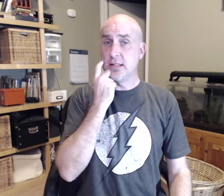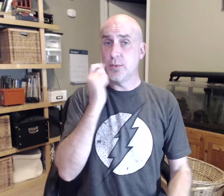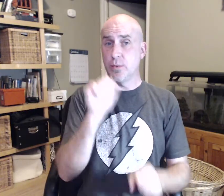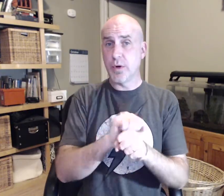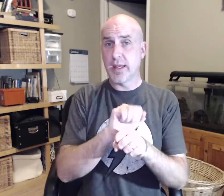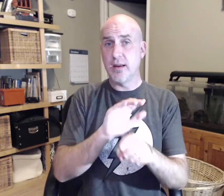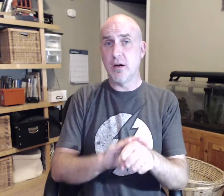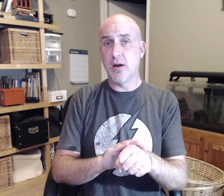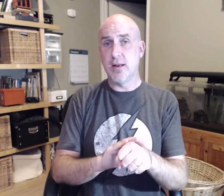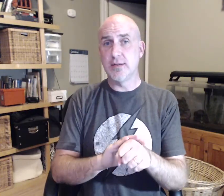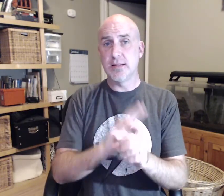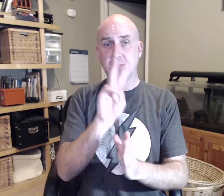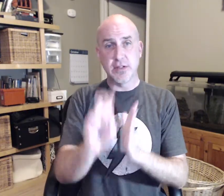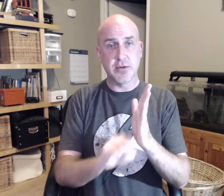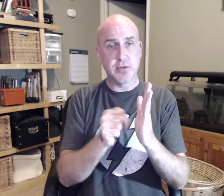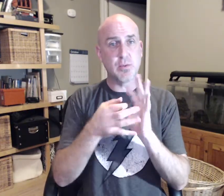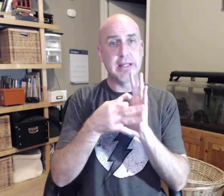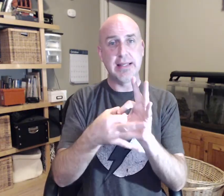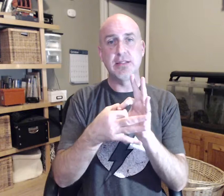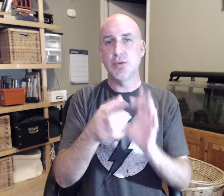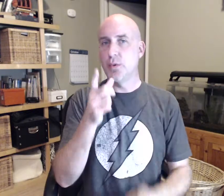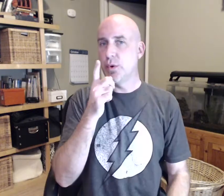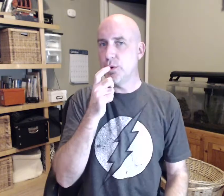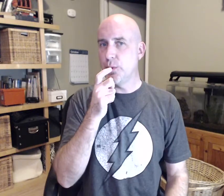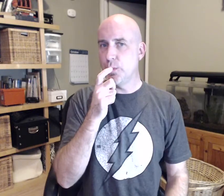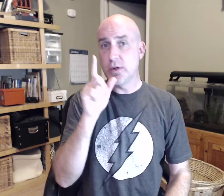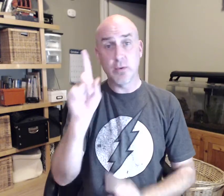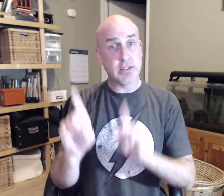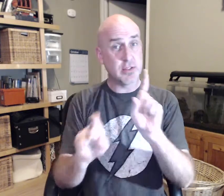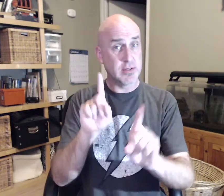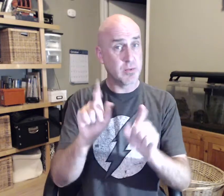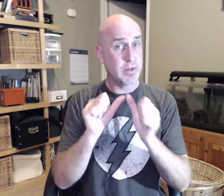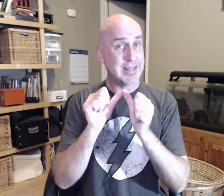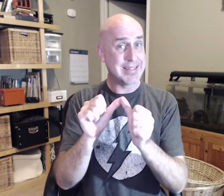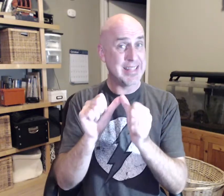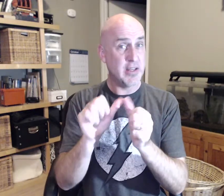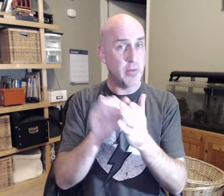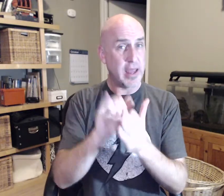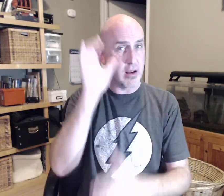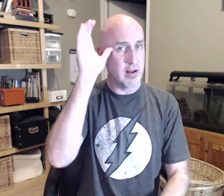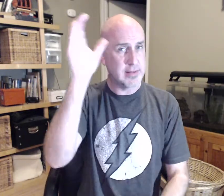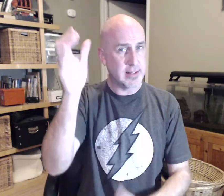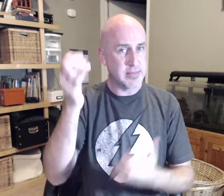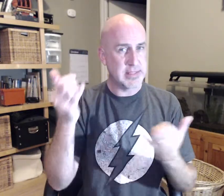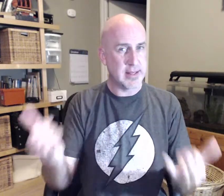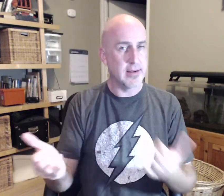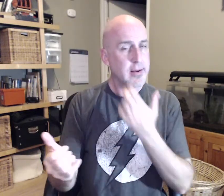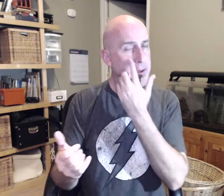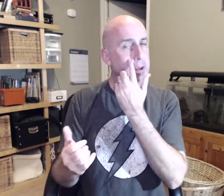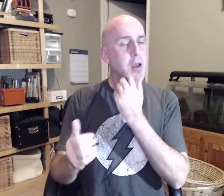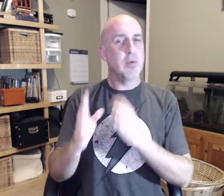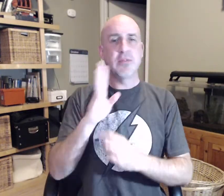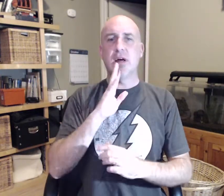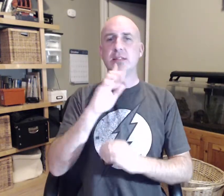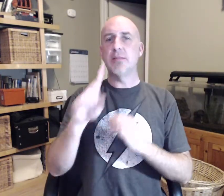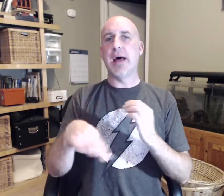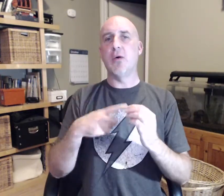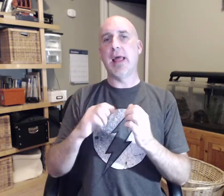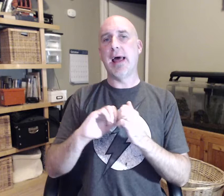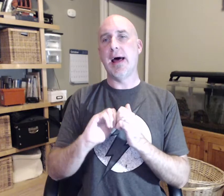were working on some videos related to who questions, and we're going to continue that concept today. We've talked about